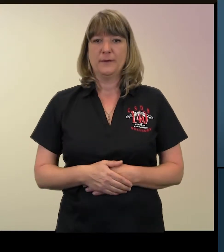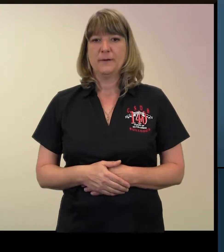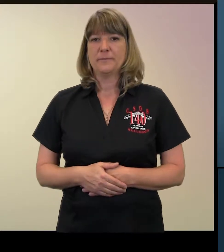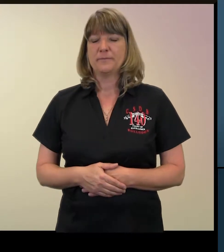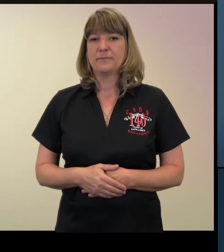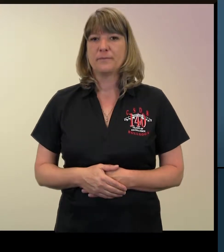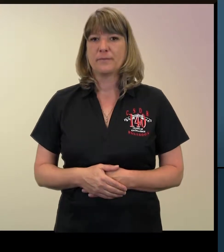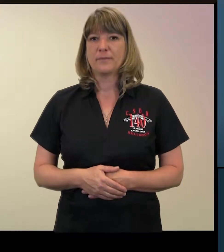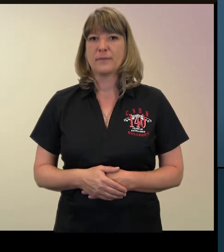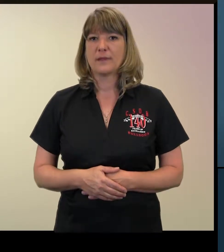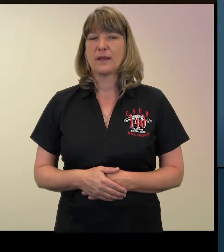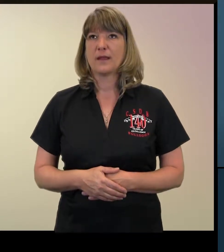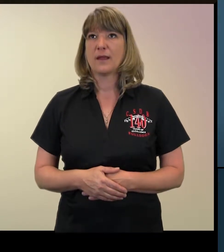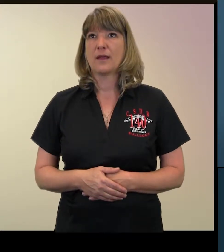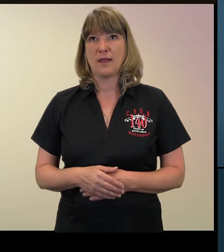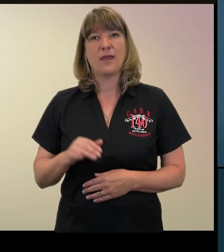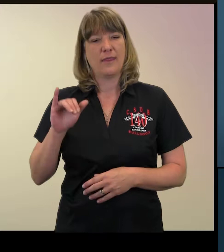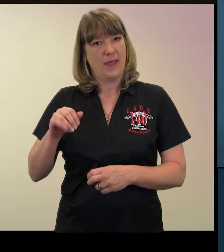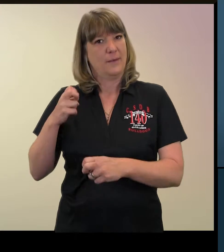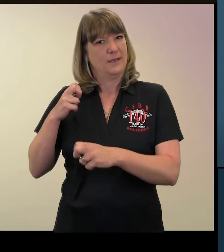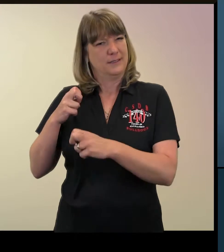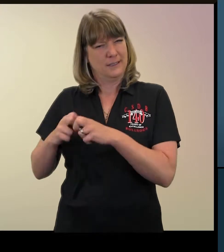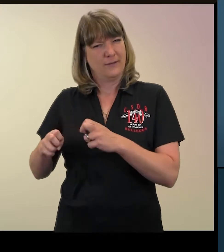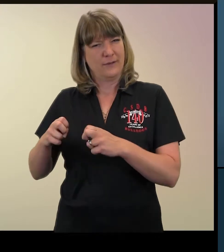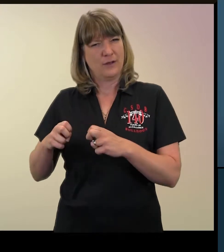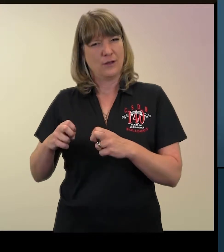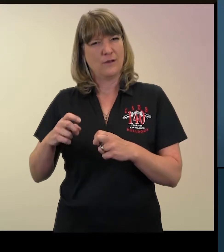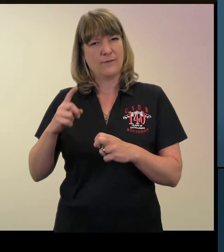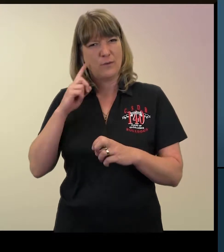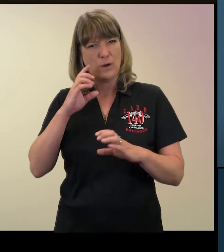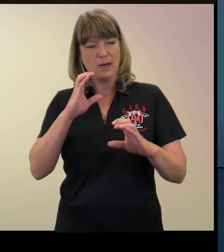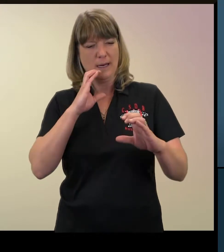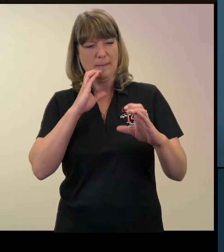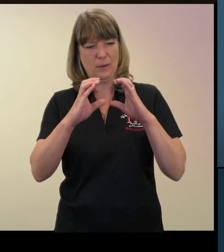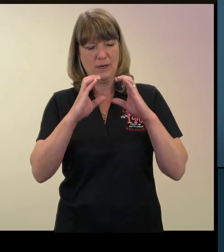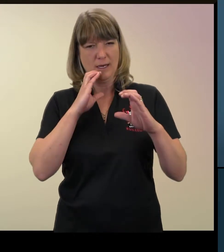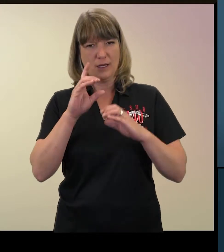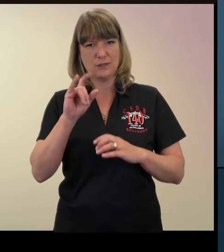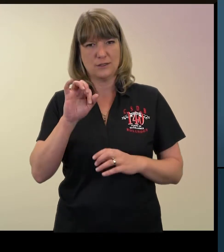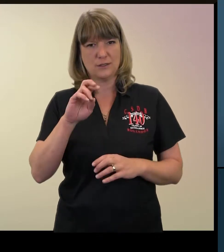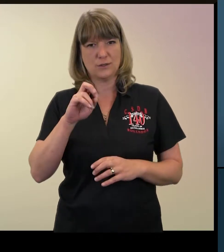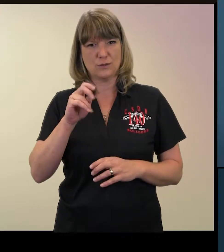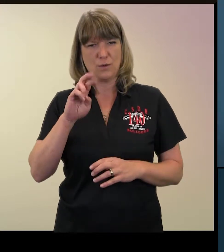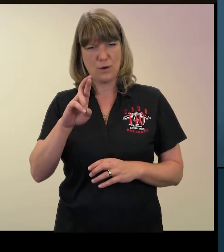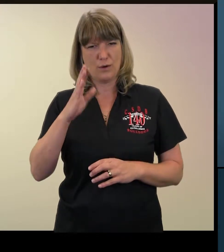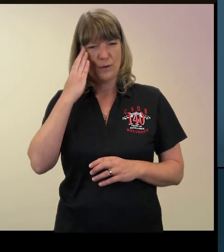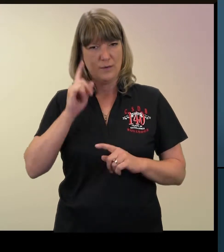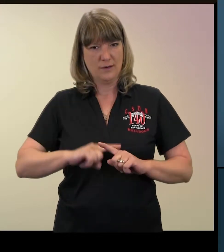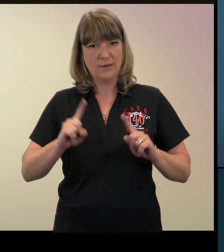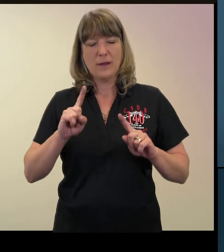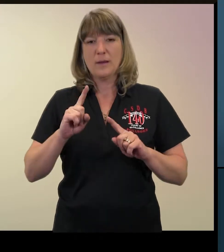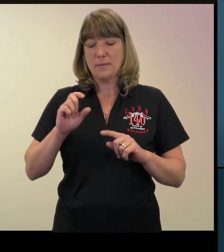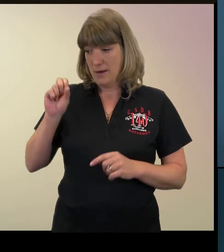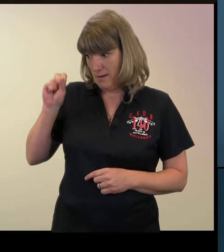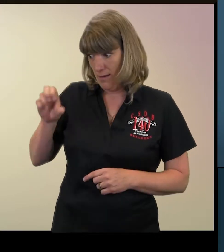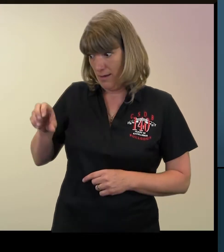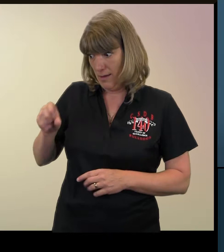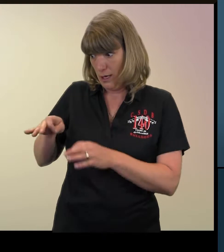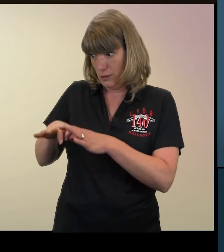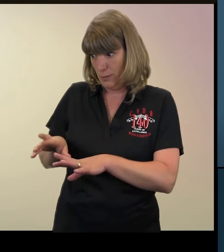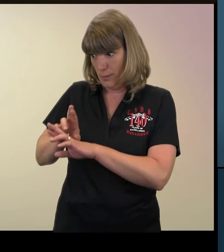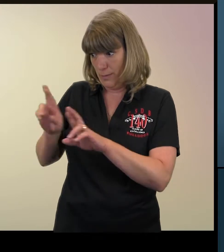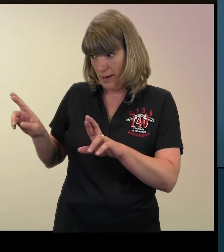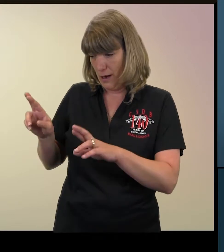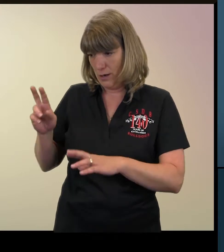That can be very difficult to distinguish from a communication disorder, but at least you'll be preparing the interpreter to be looking